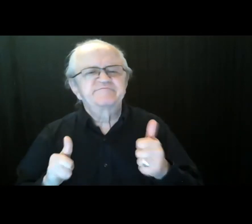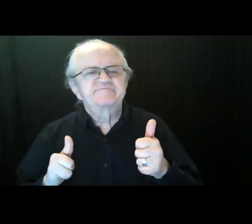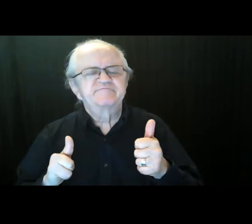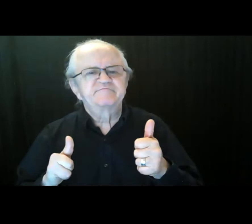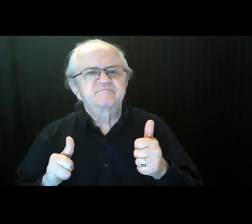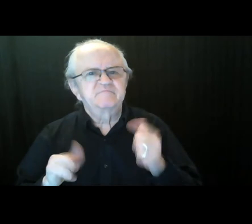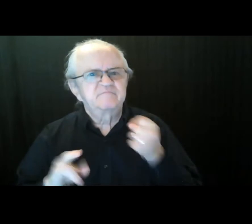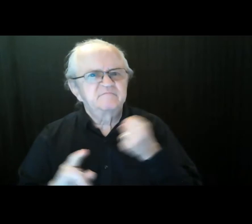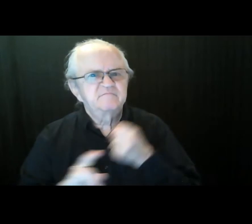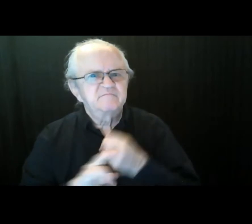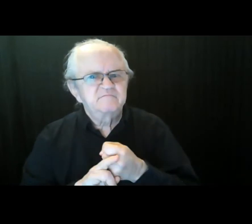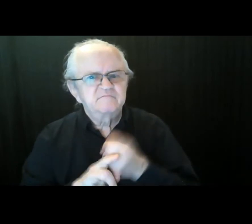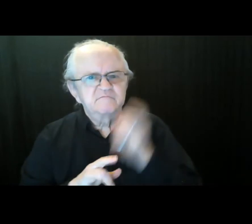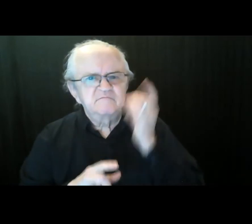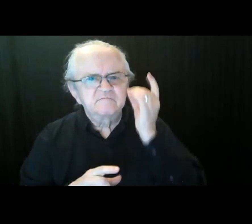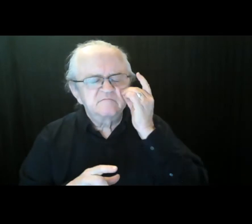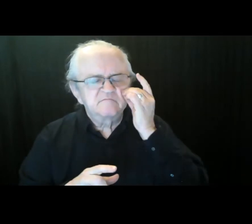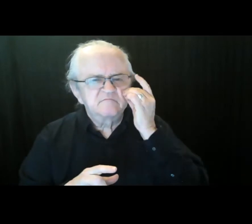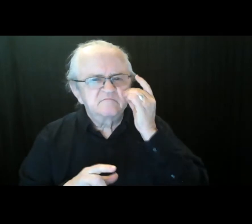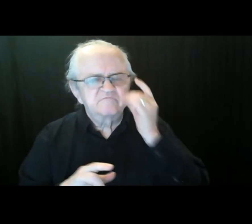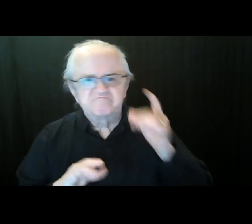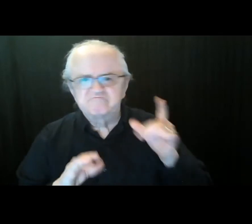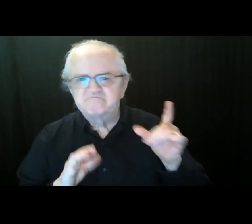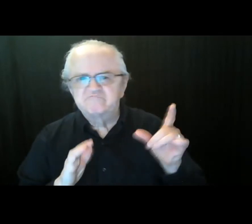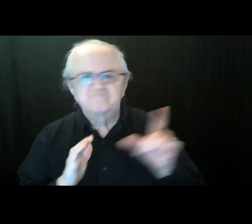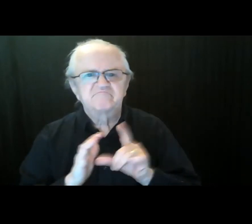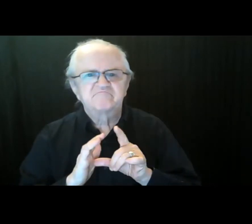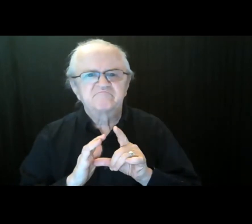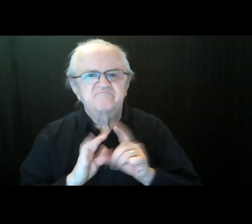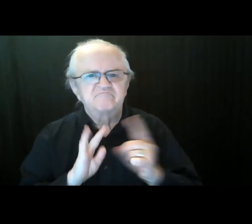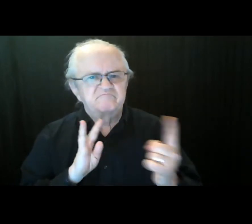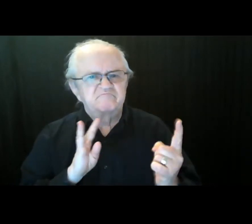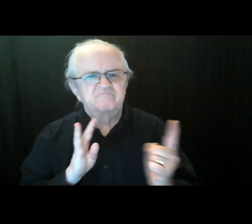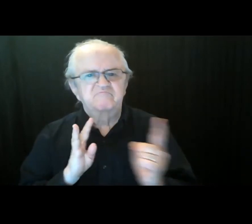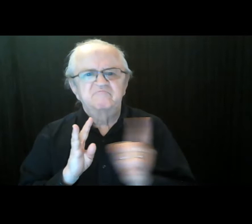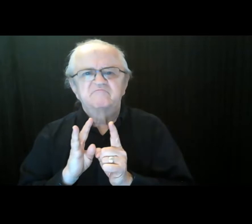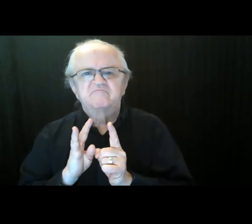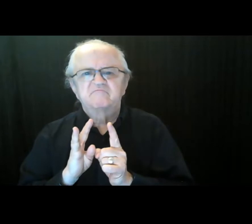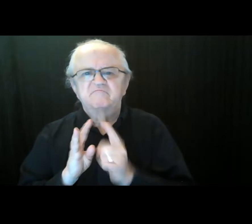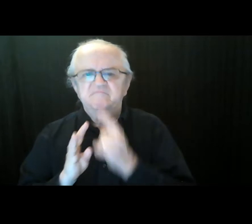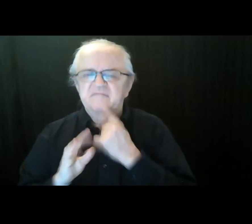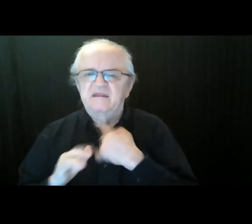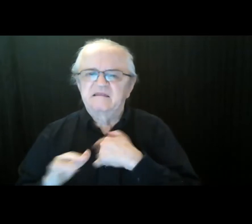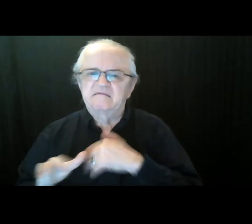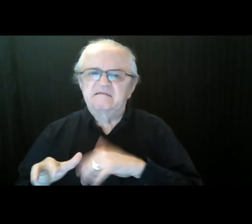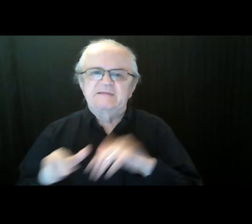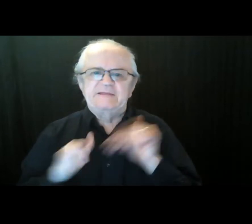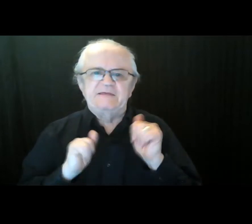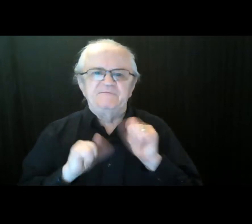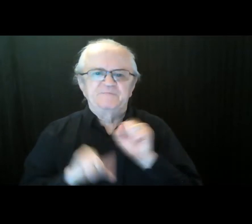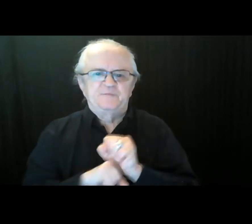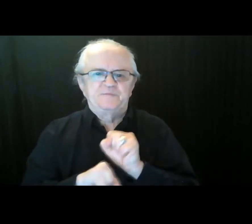Dorman, completely out of the blue, came to them and said that she was going to be leaving the following